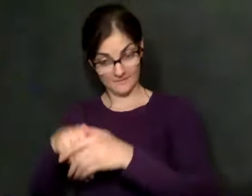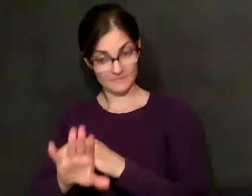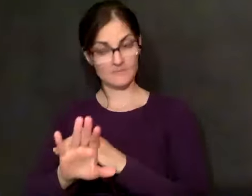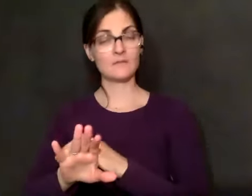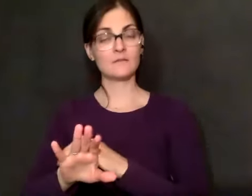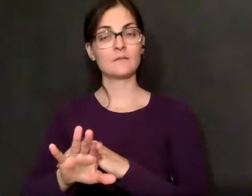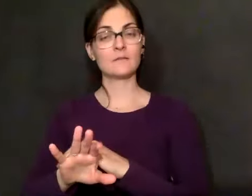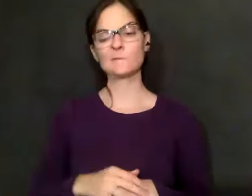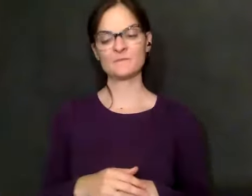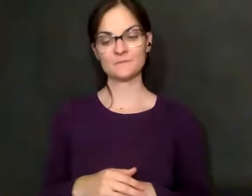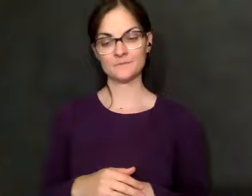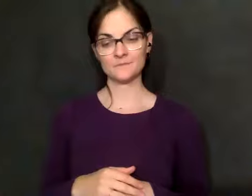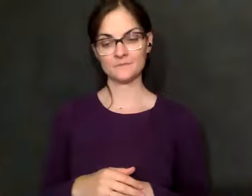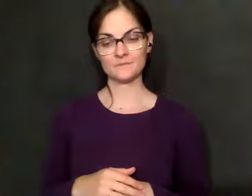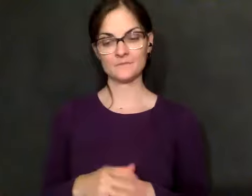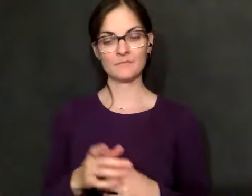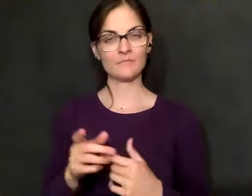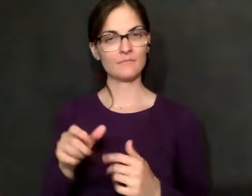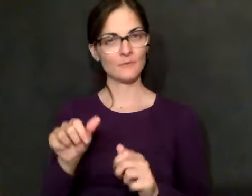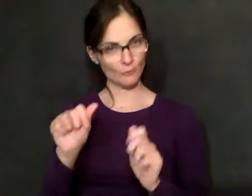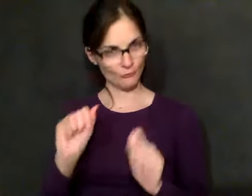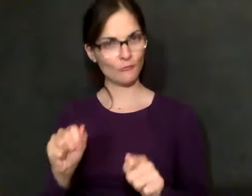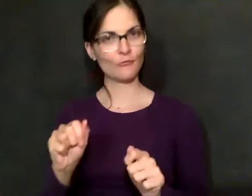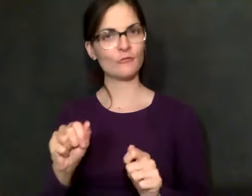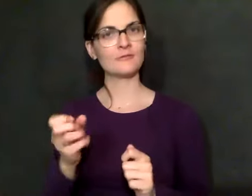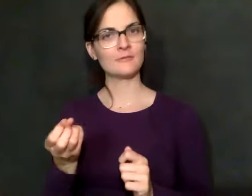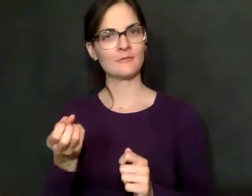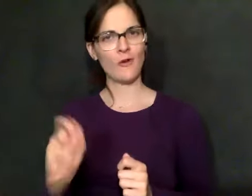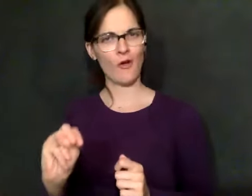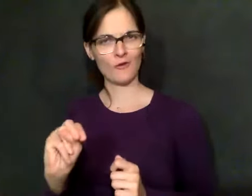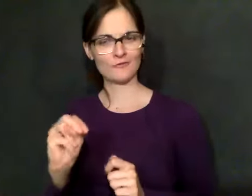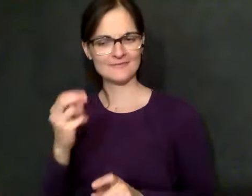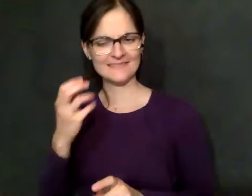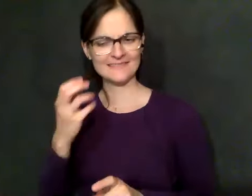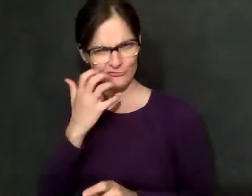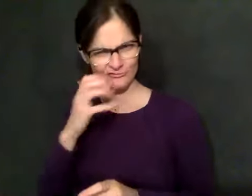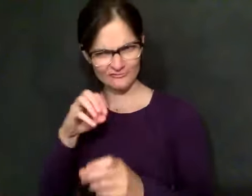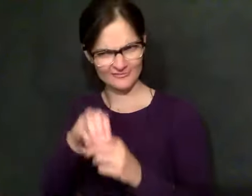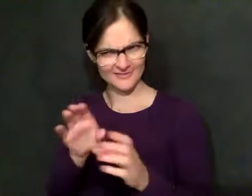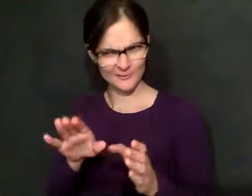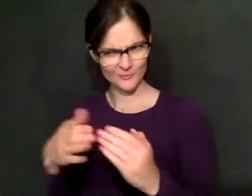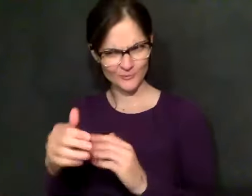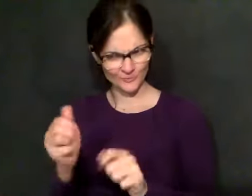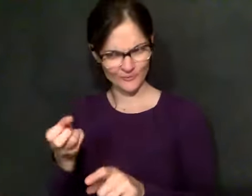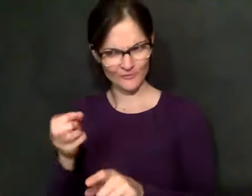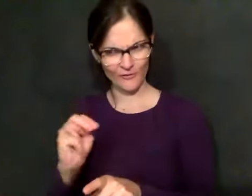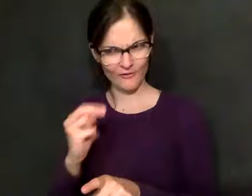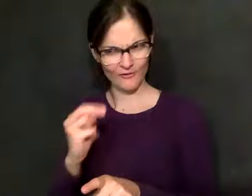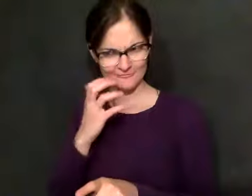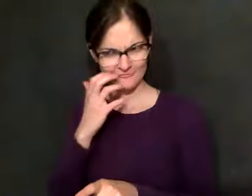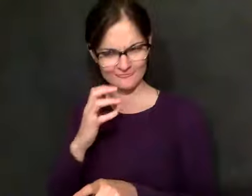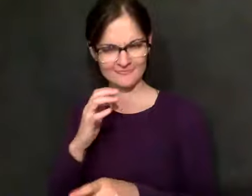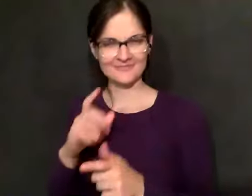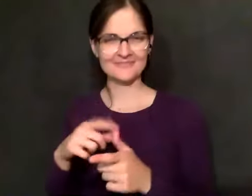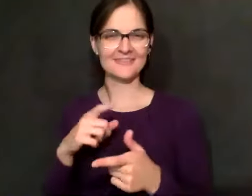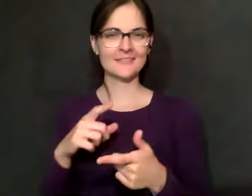they let me turn on the heaters in the rooms. And then, 10, 15 years later, I'm representing New Zealand at an international event